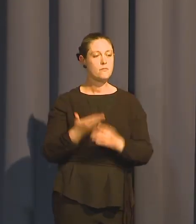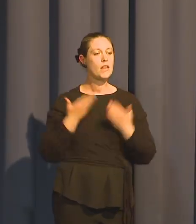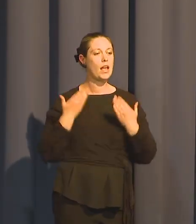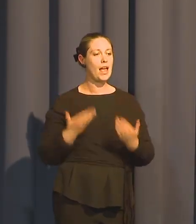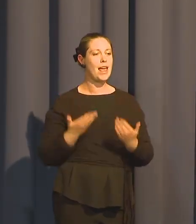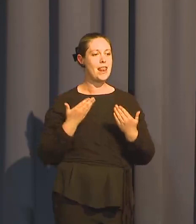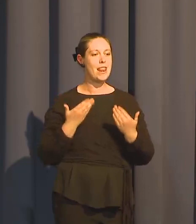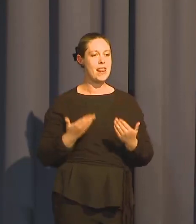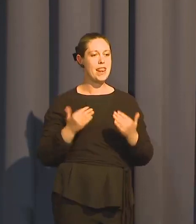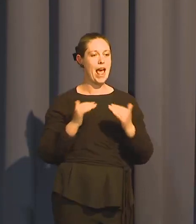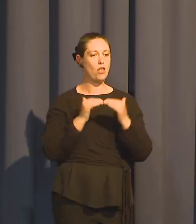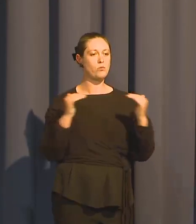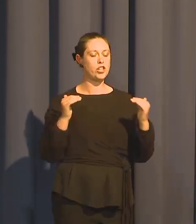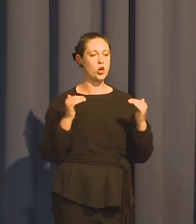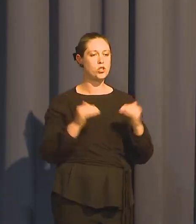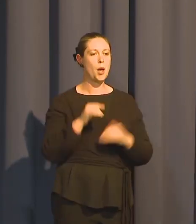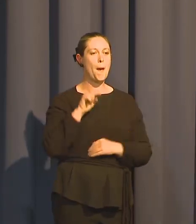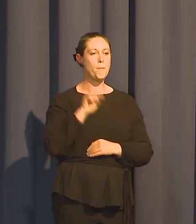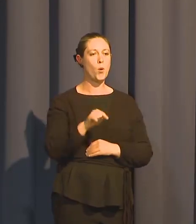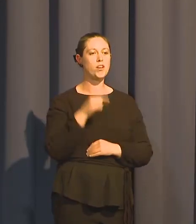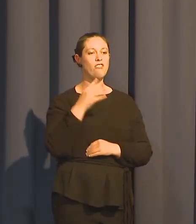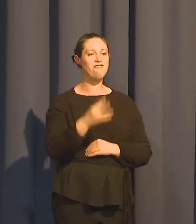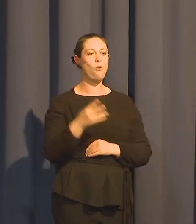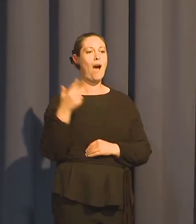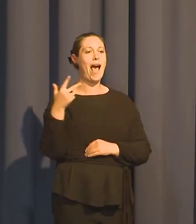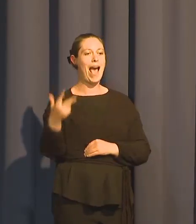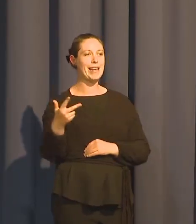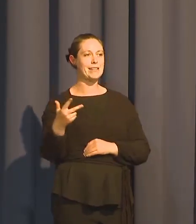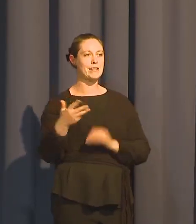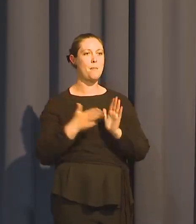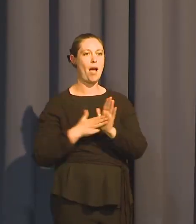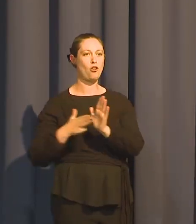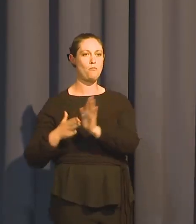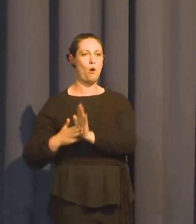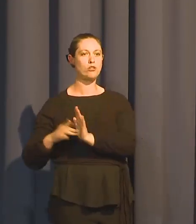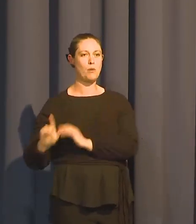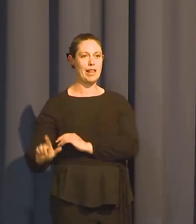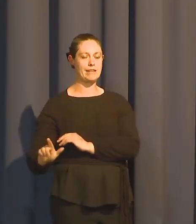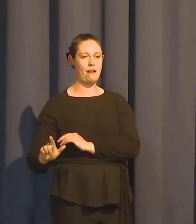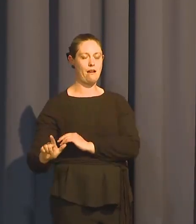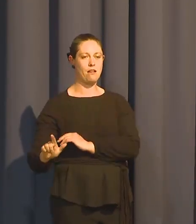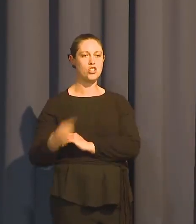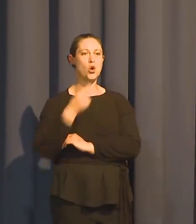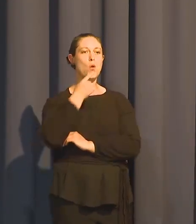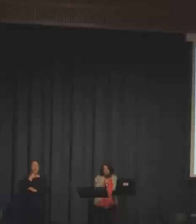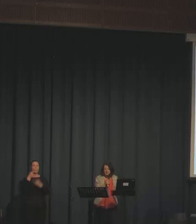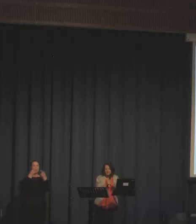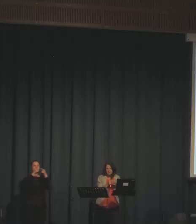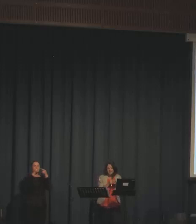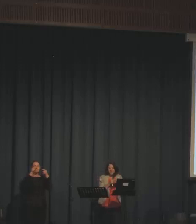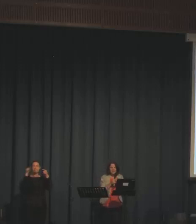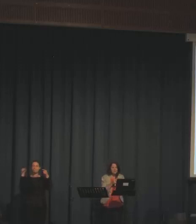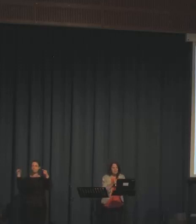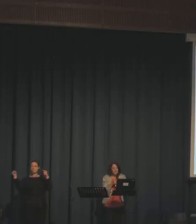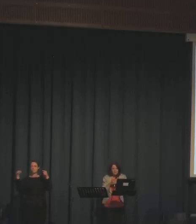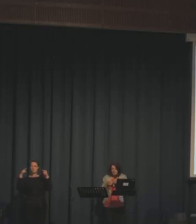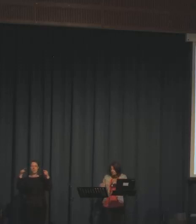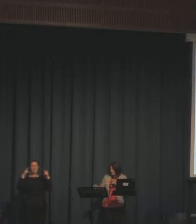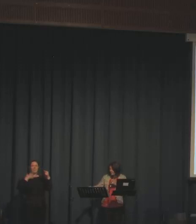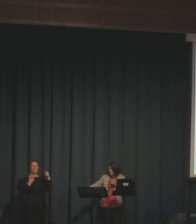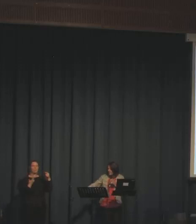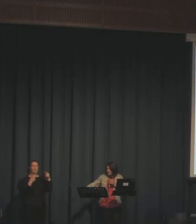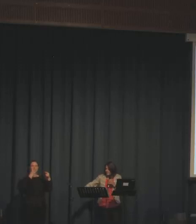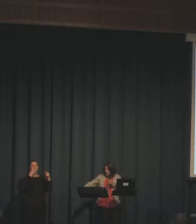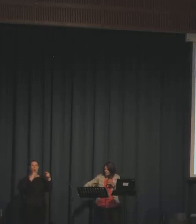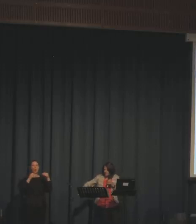level, the current threshold is 0.48 micromoles per litre, so that's the red dashed line across the top. So what you can